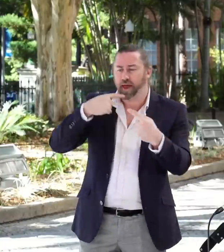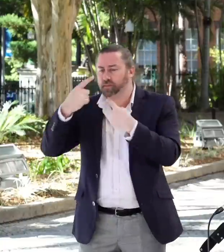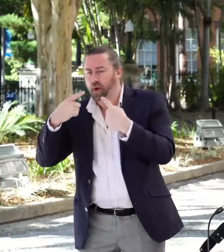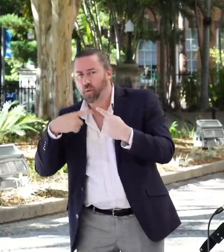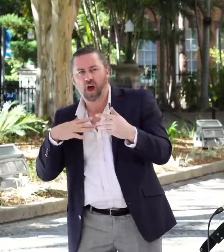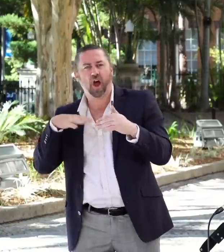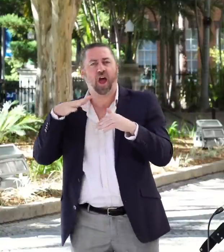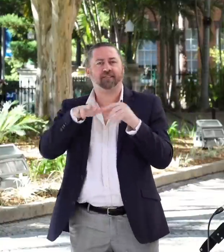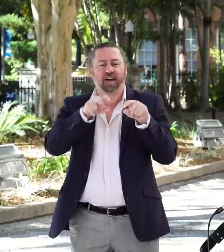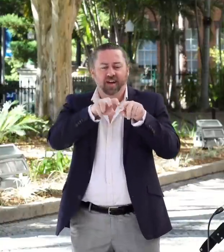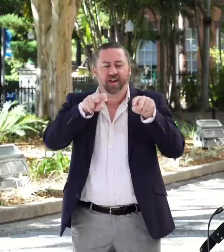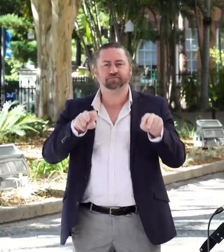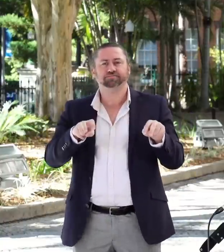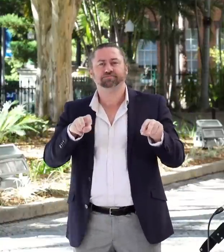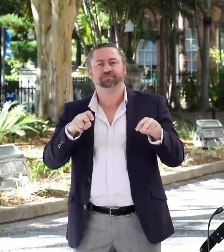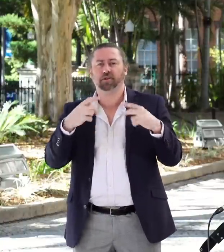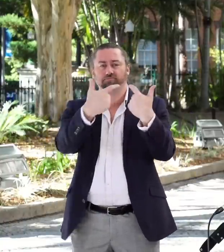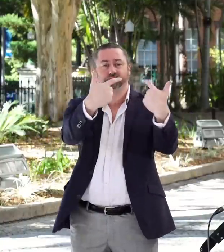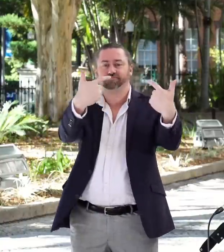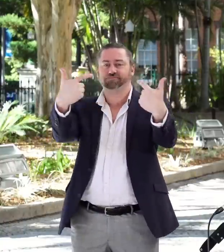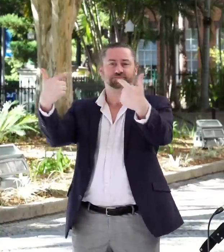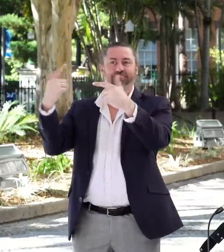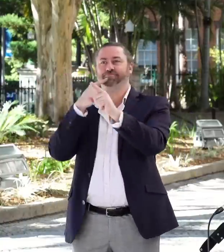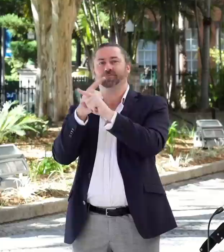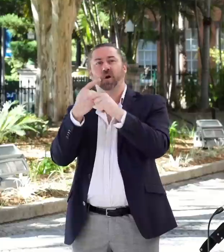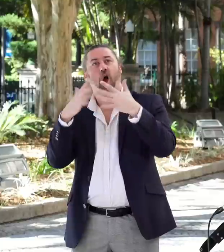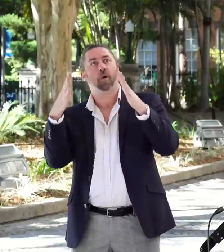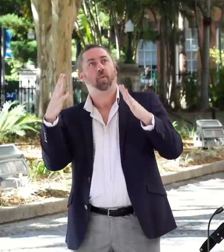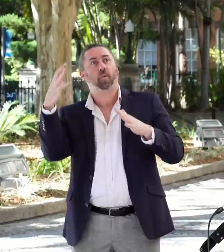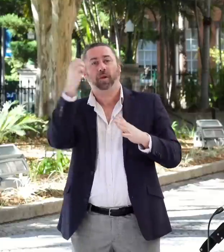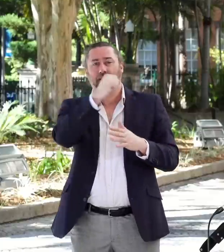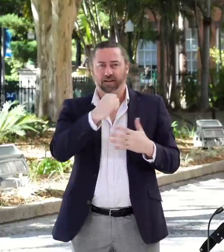to that press conference. I really don't think there's anything else to add.